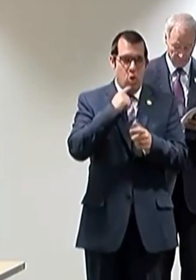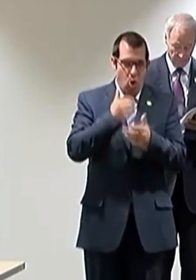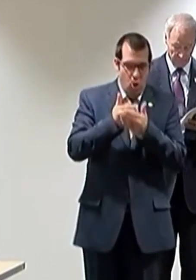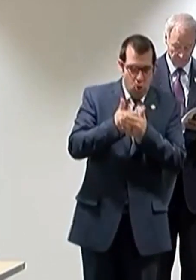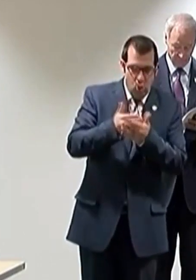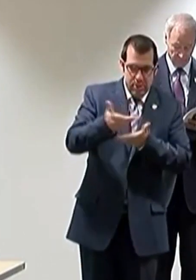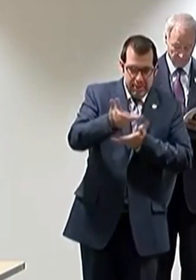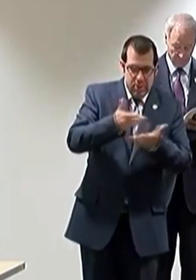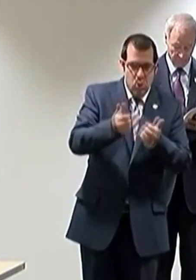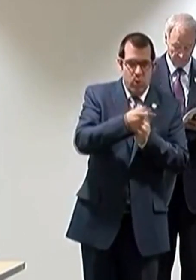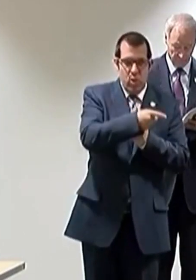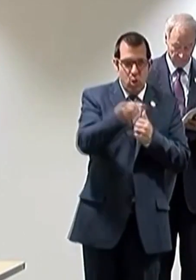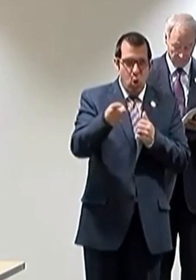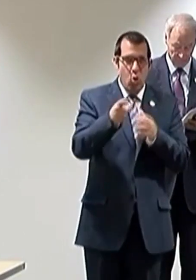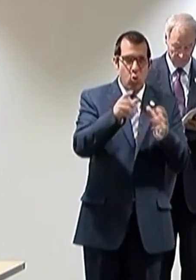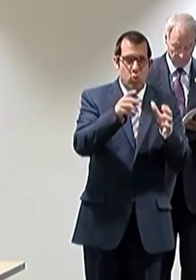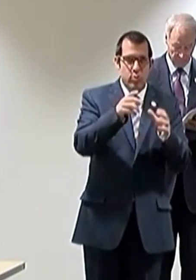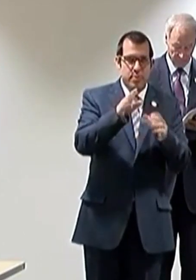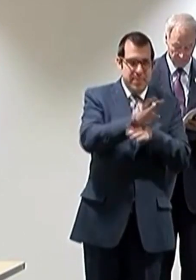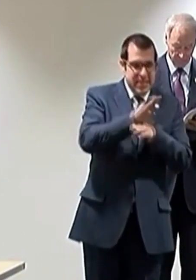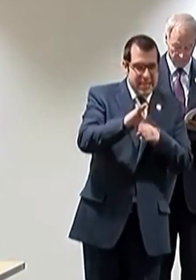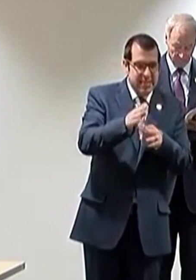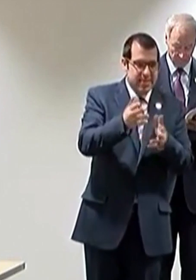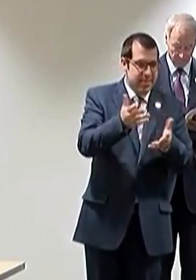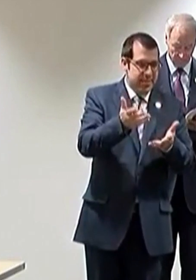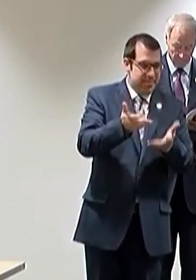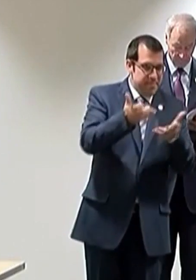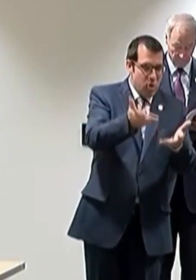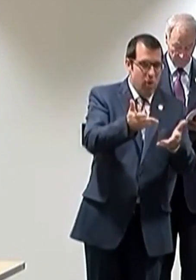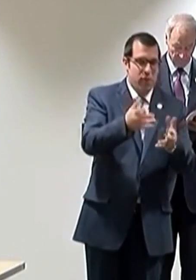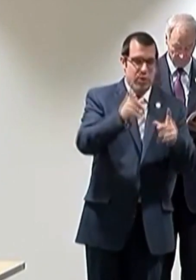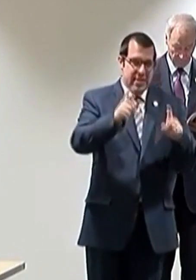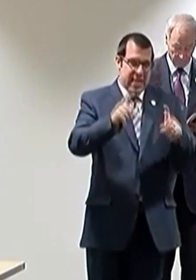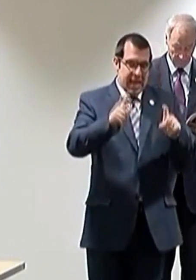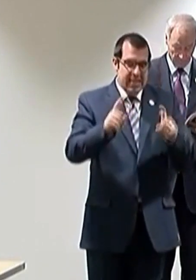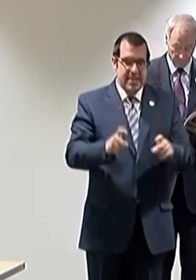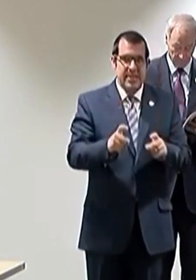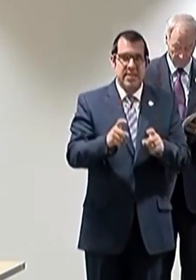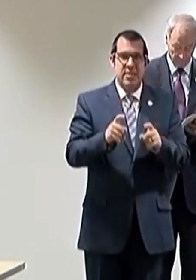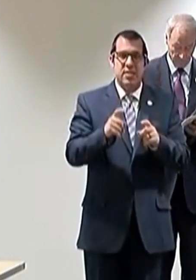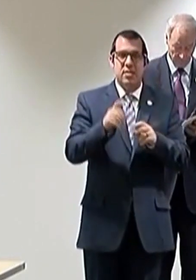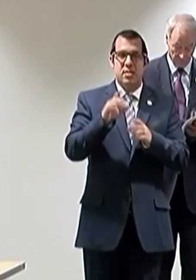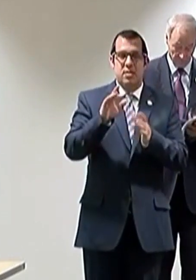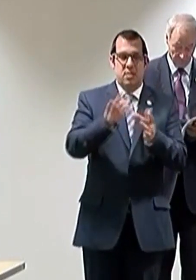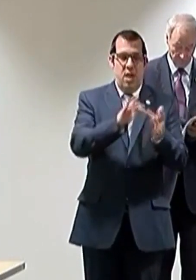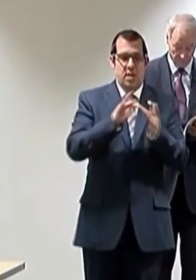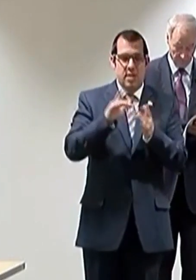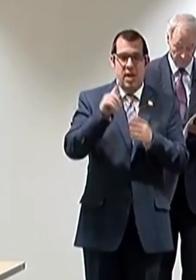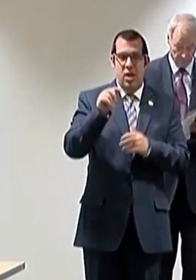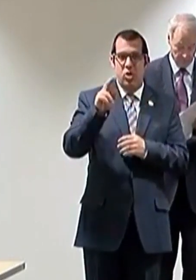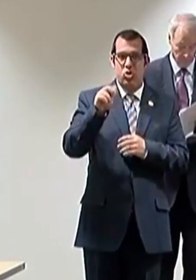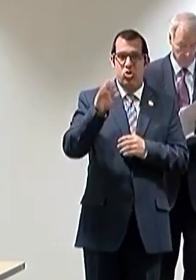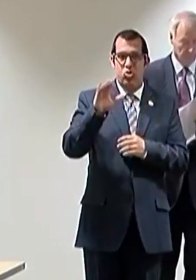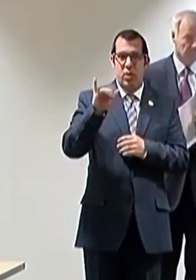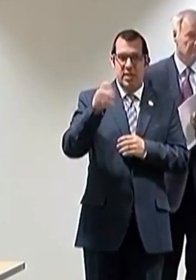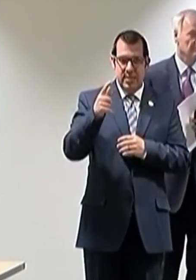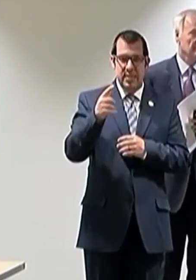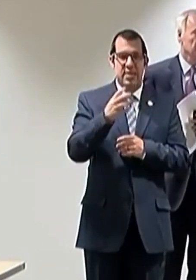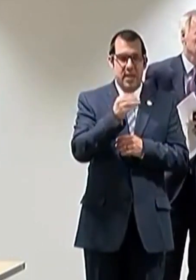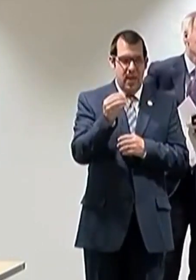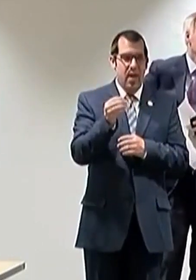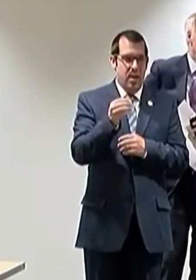those industries. We're offering testing, contact tracing. In many cases, they're